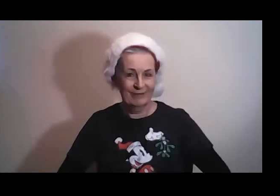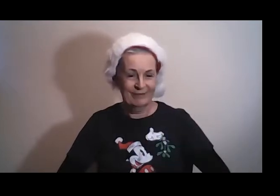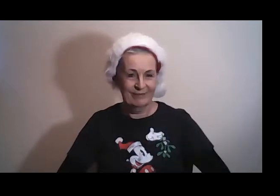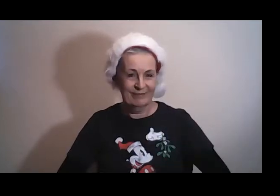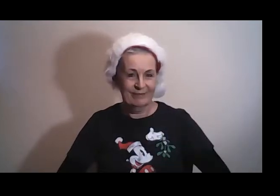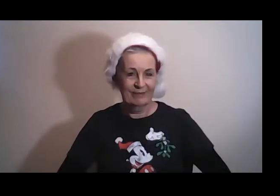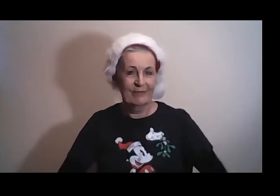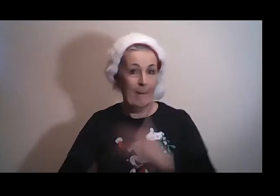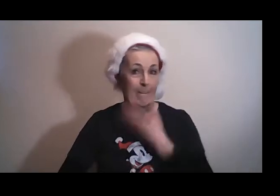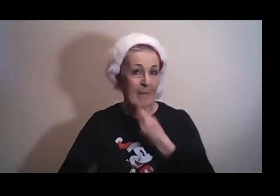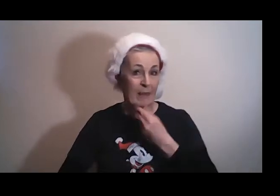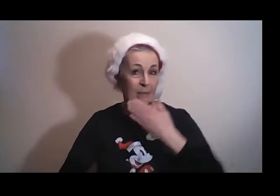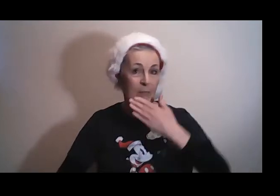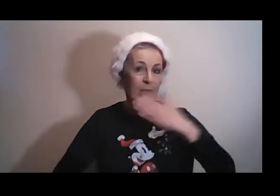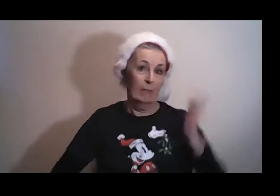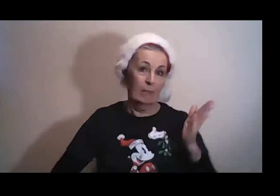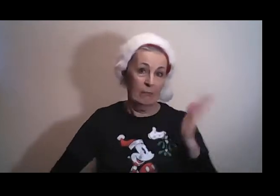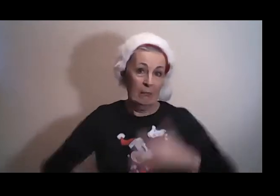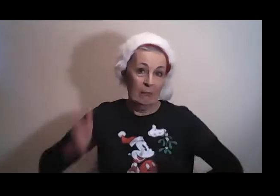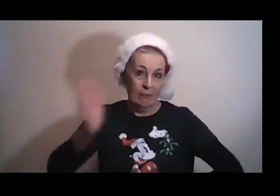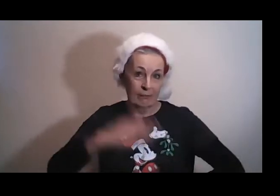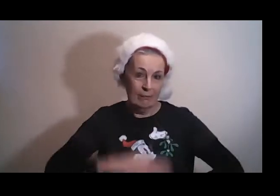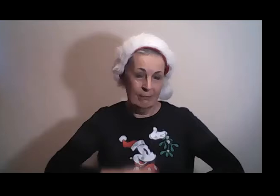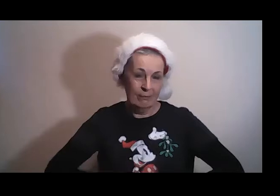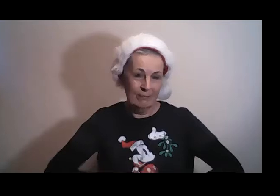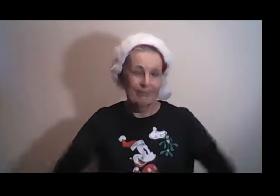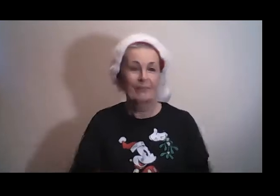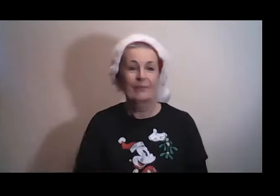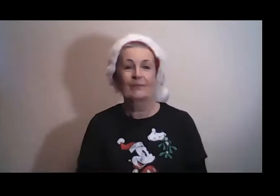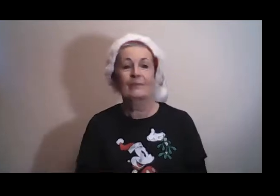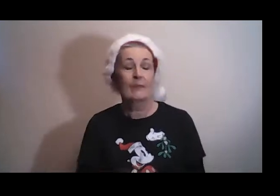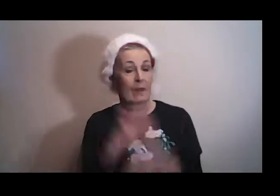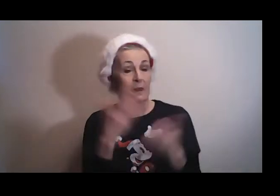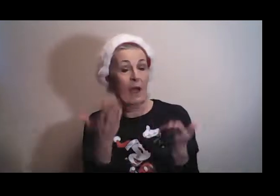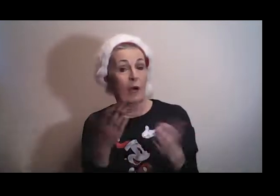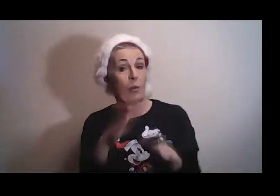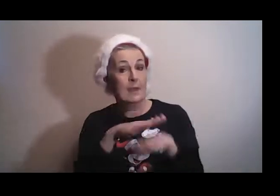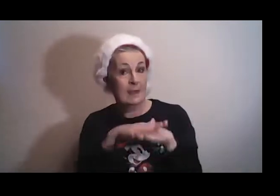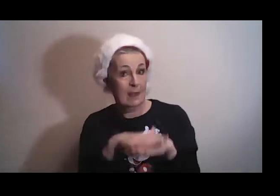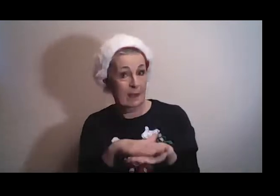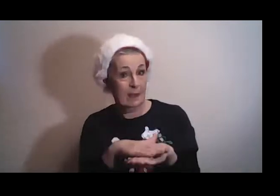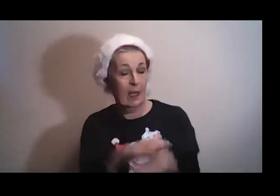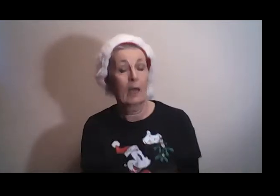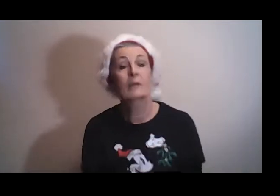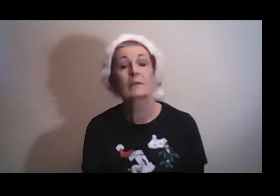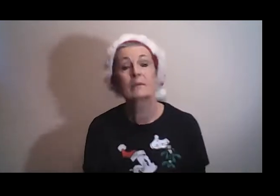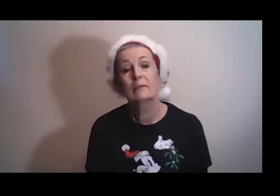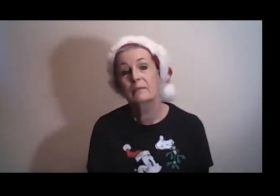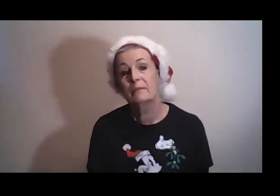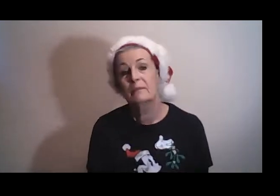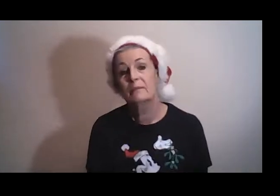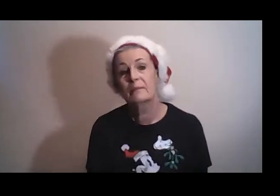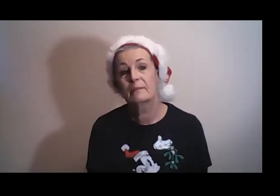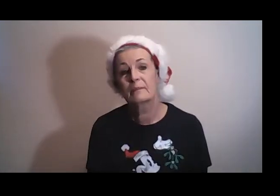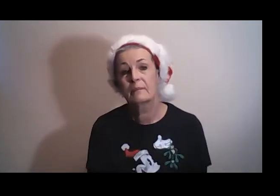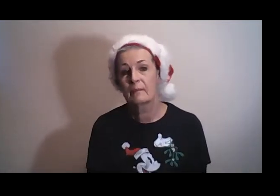top for men. I will show you what it's like on the chair. So on the chair, I make it a little